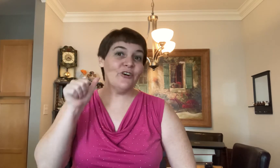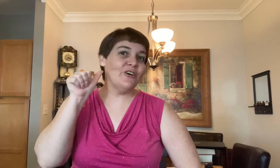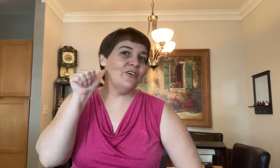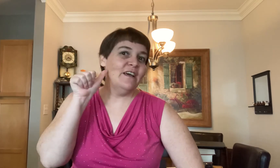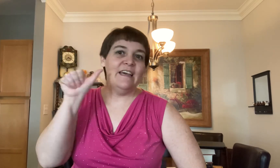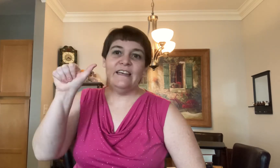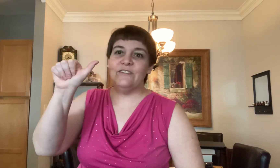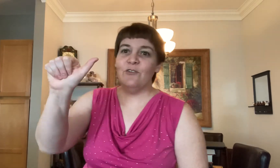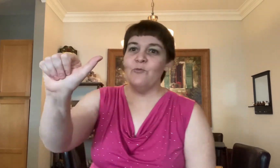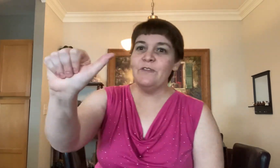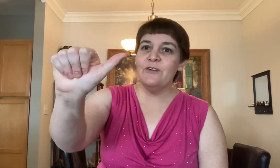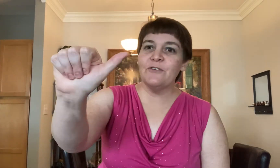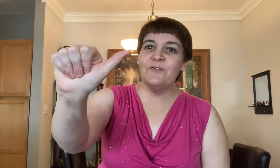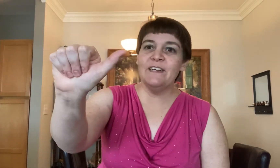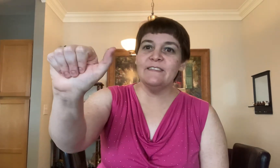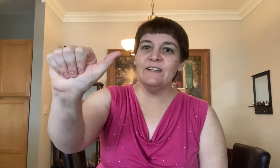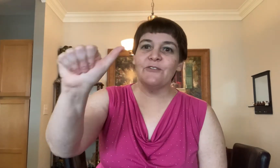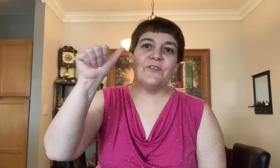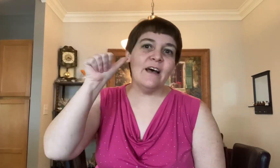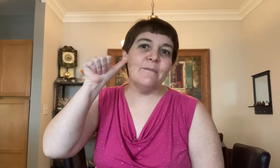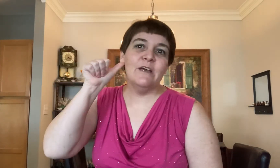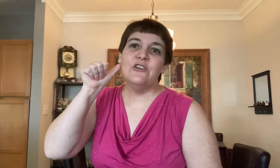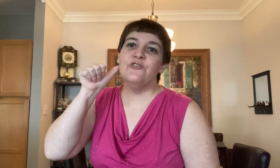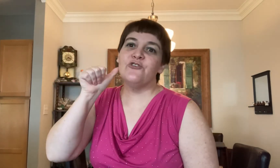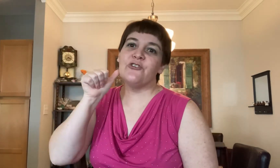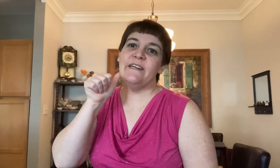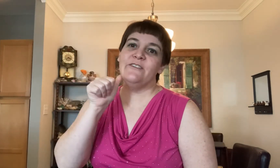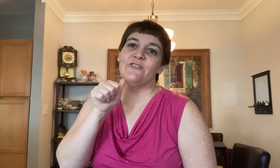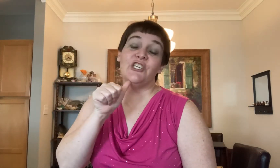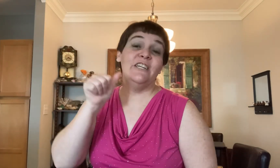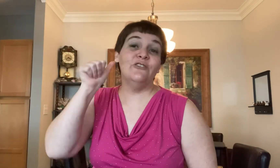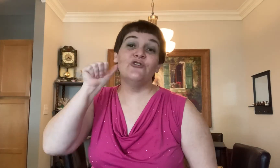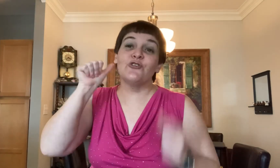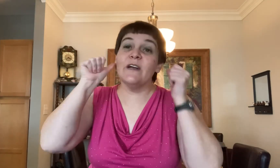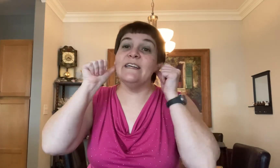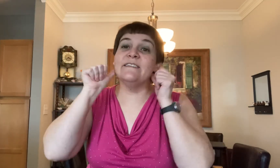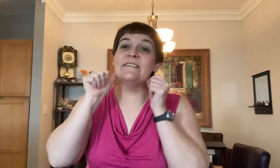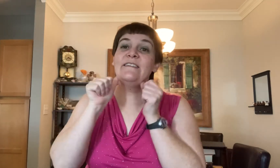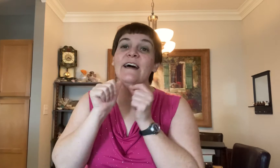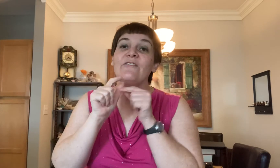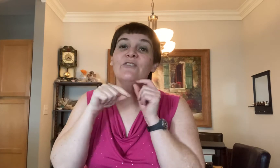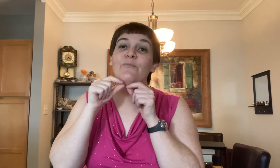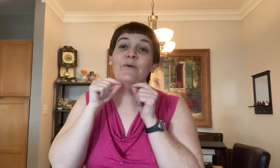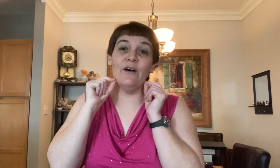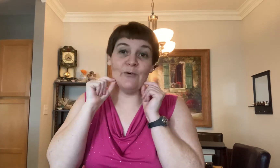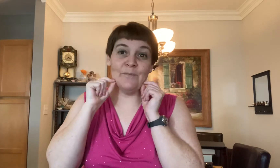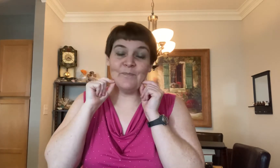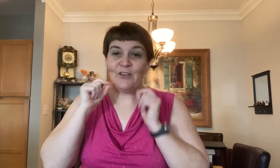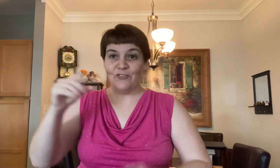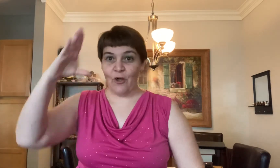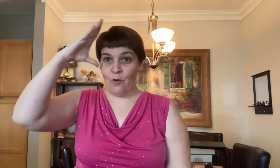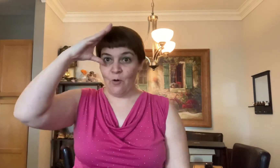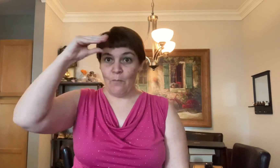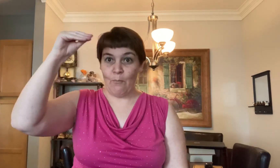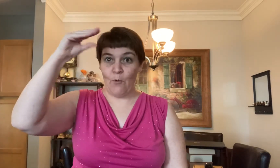girl is with your fist and your thumb, you trace your chin, you trace that little bow. So